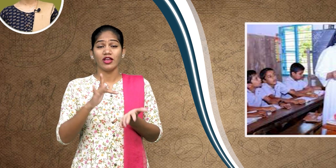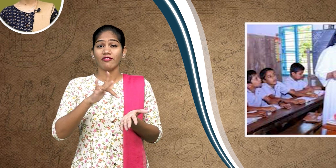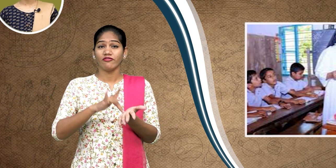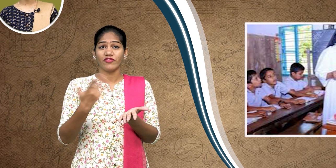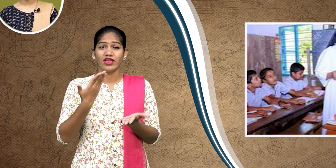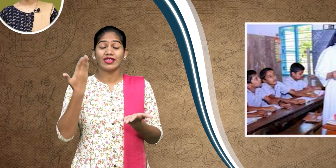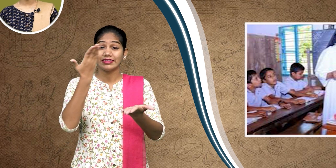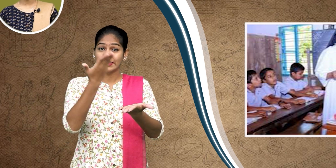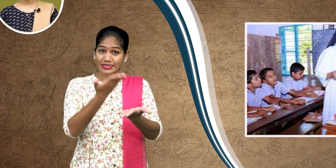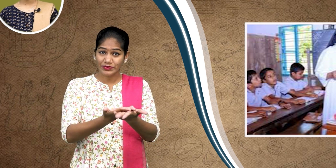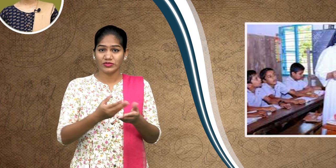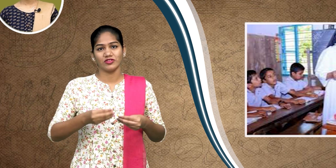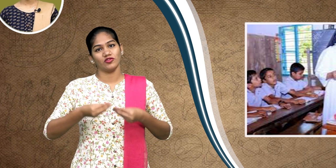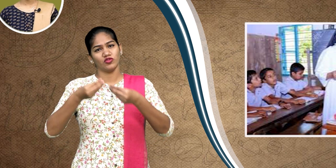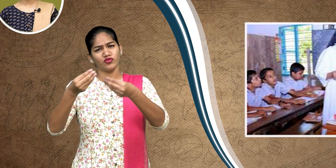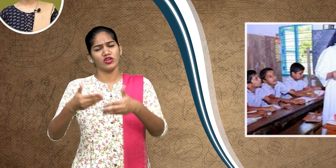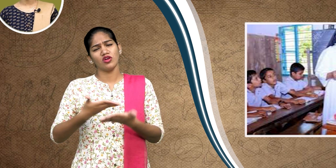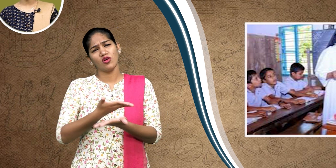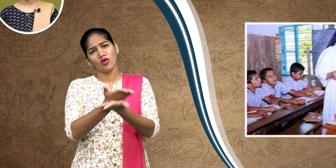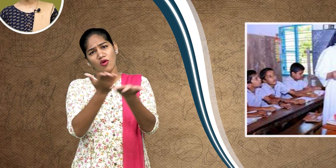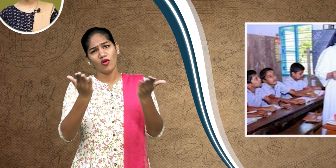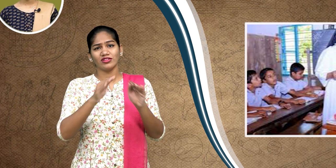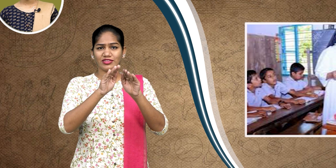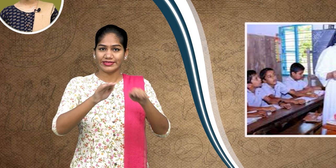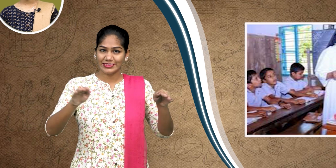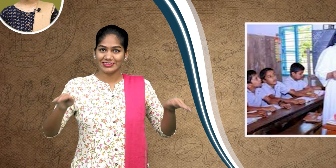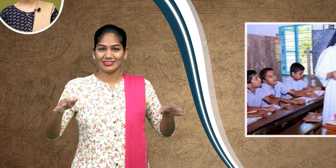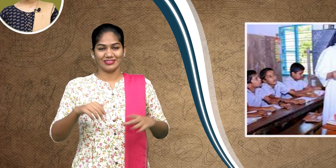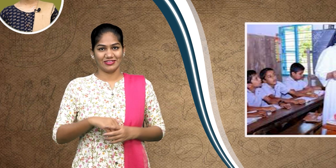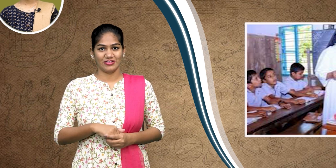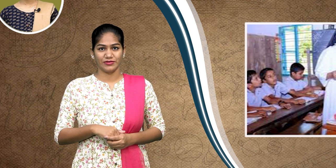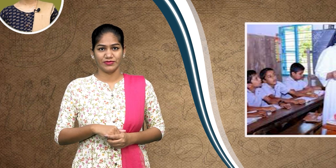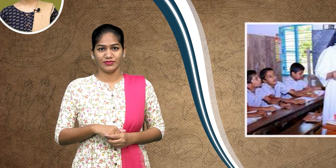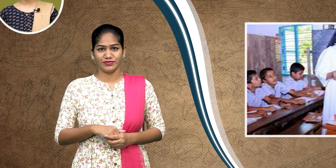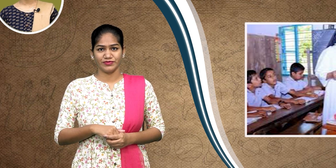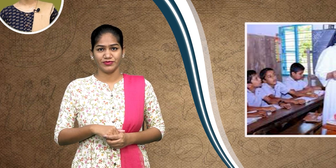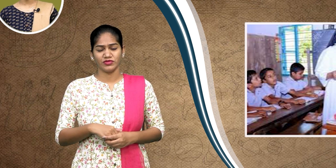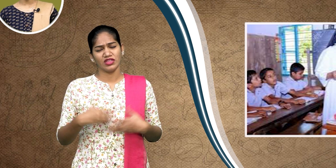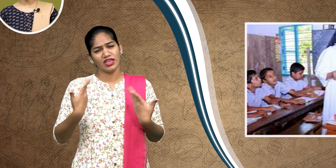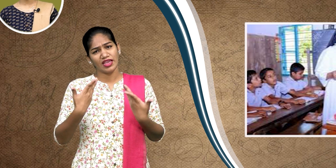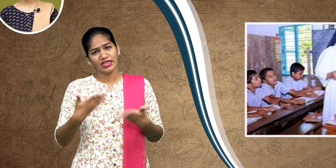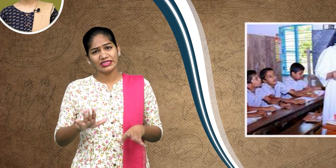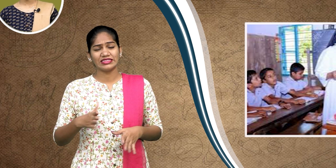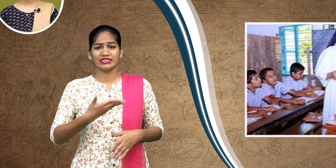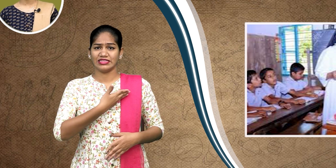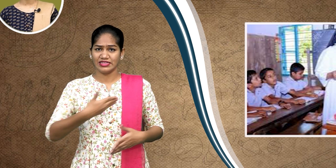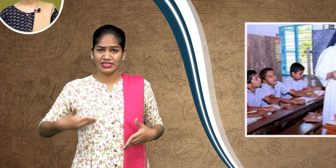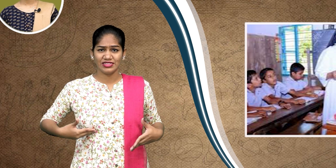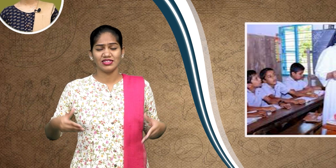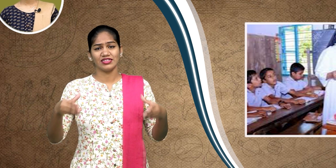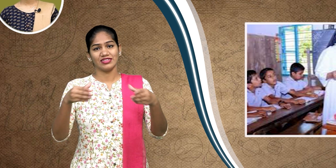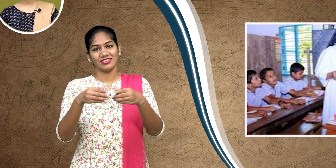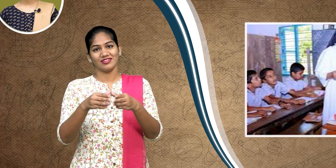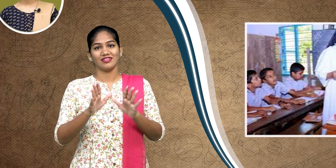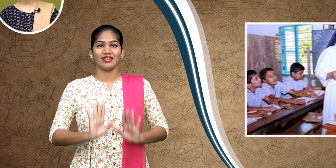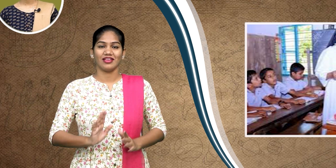admission was given to all children irrespective of their caste background.